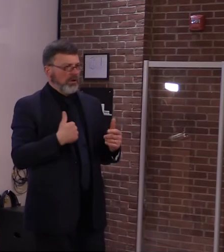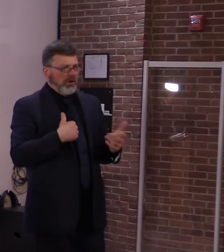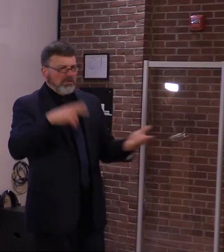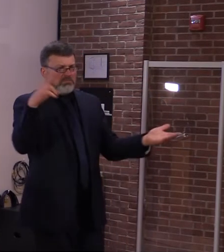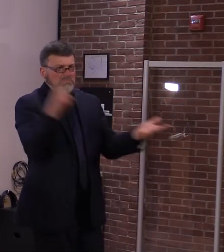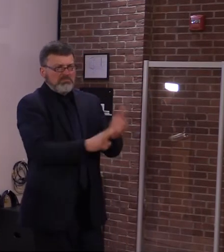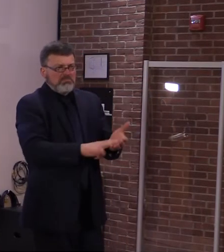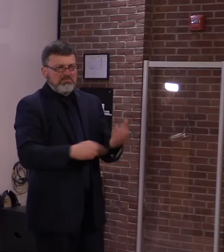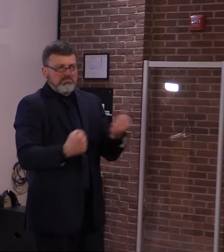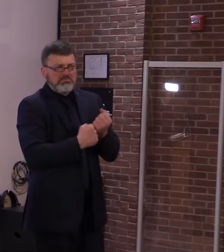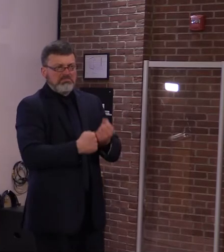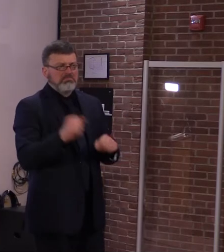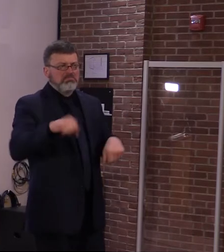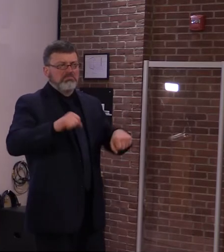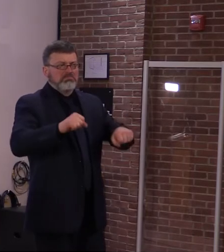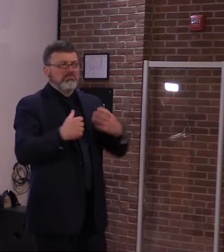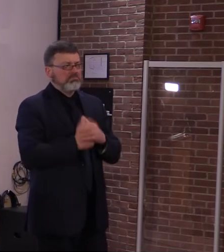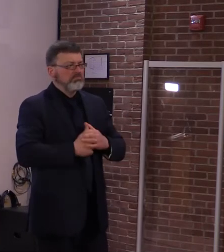Thank you. That's all I have. Tim